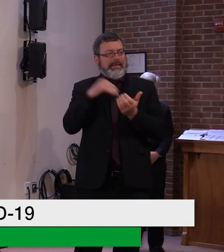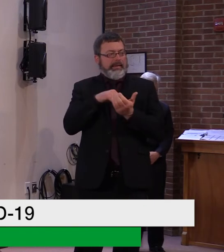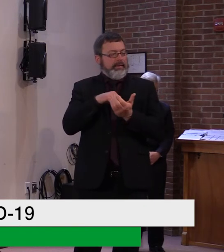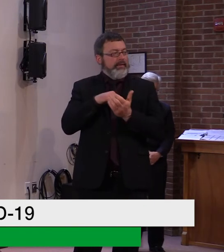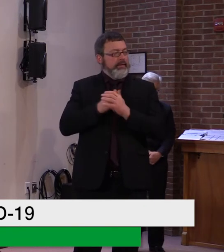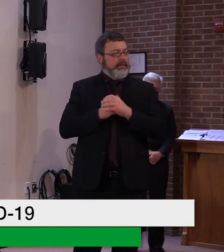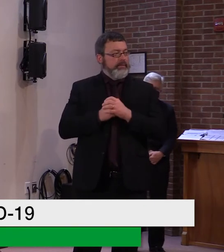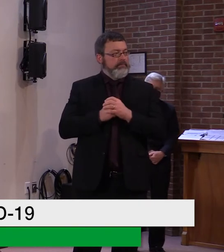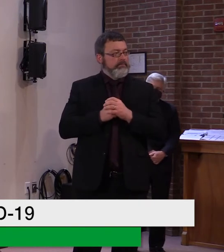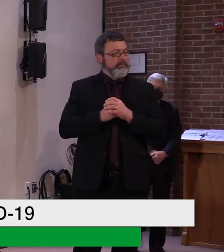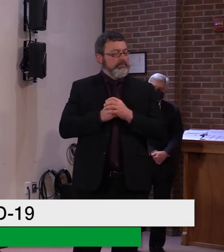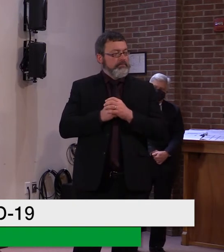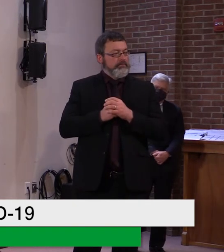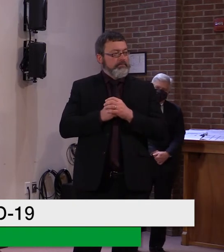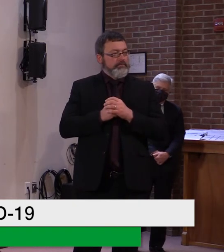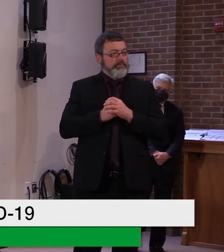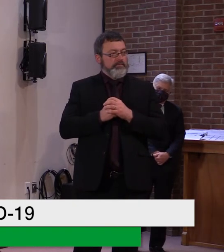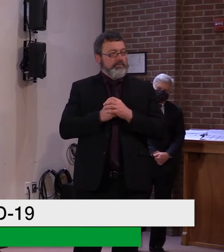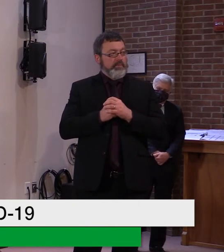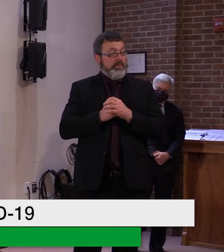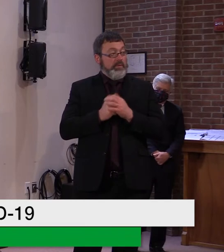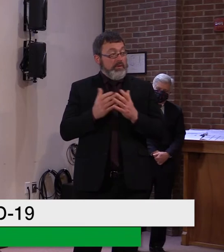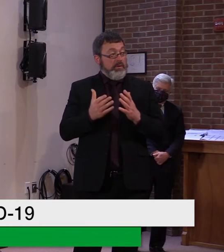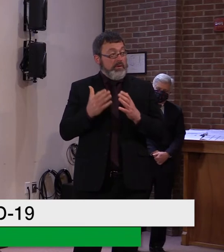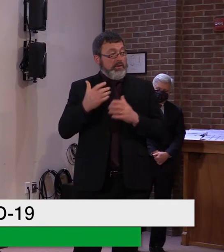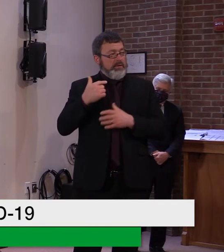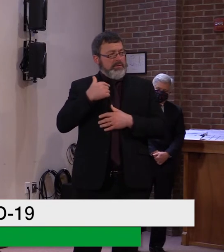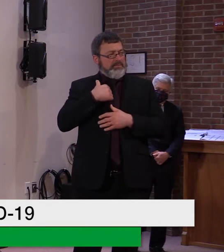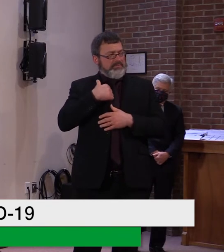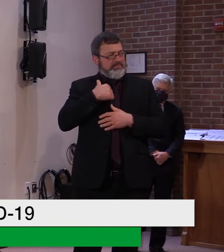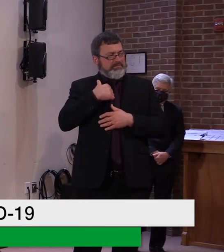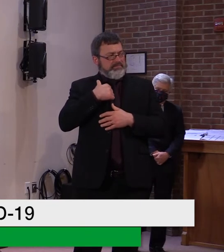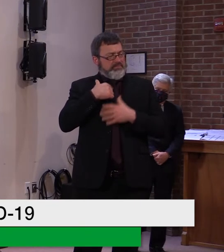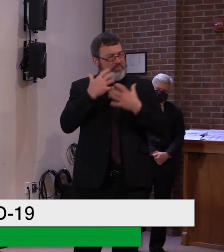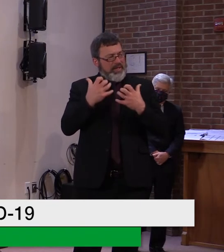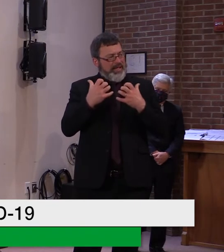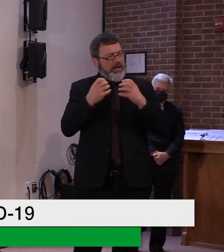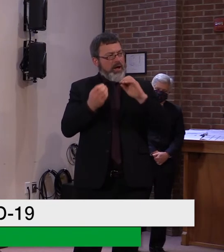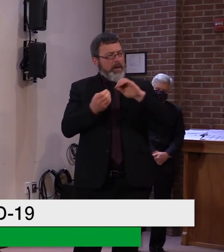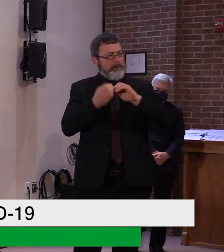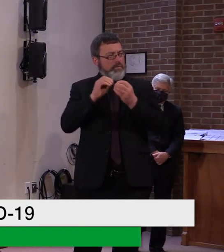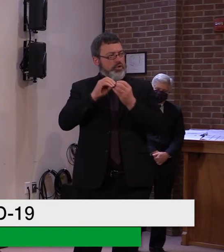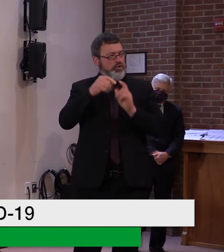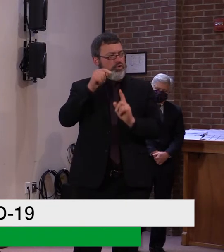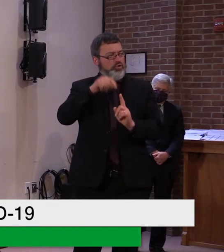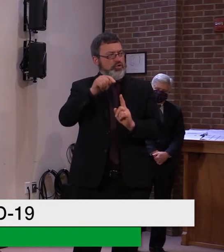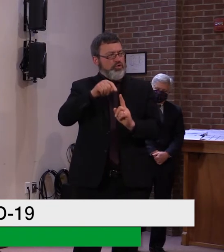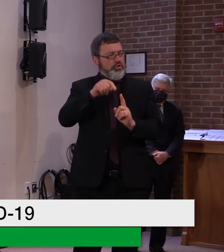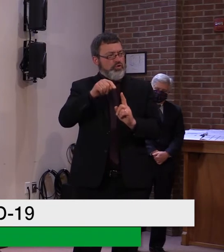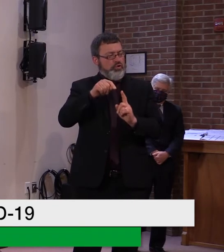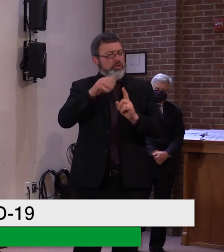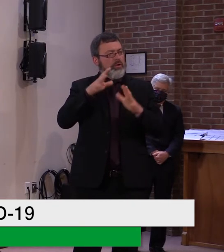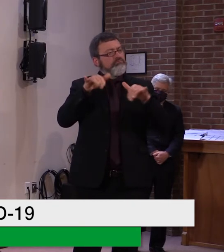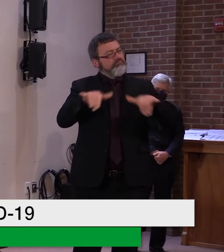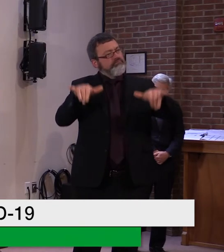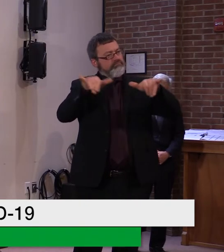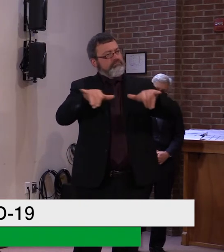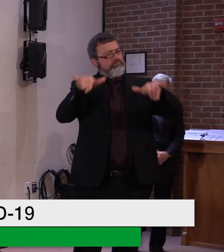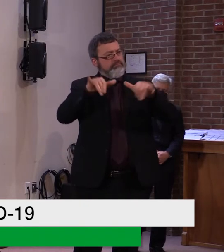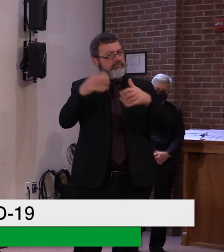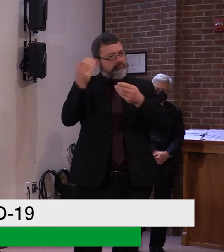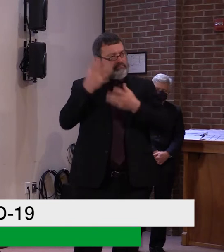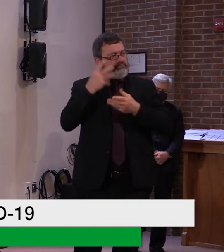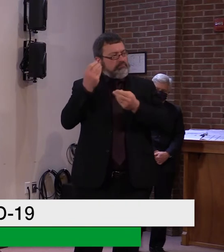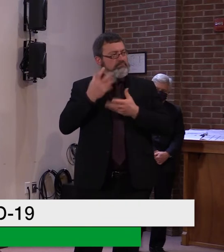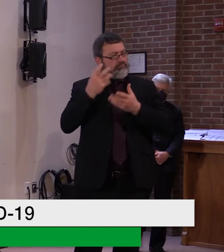basis uh a few minutes ago somebody said that you're looking to do it in a different